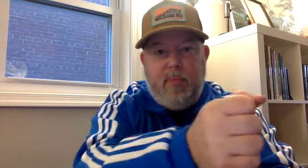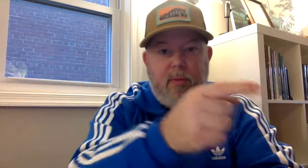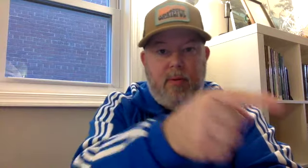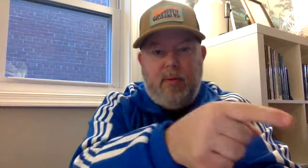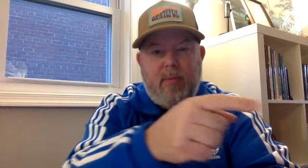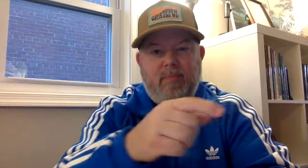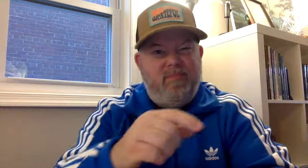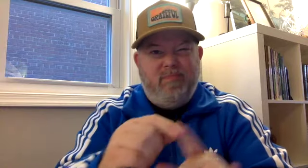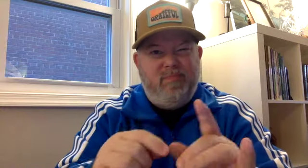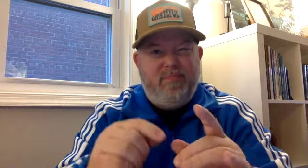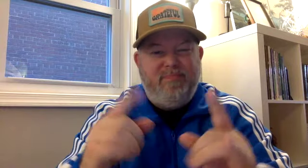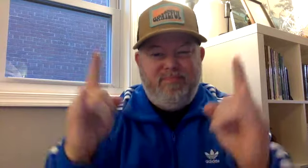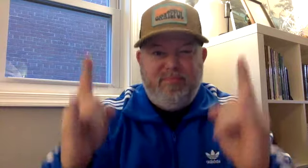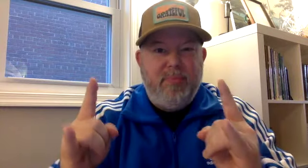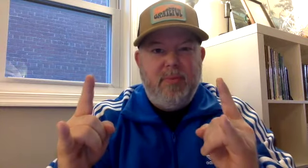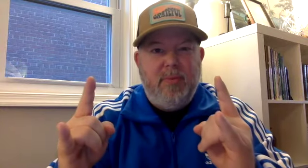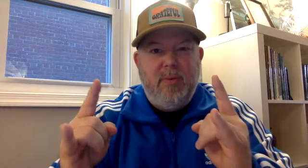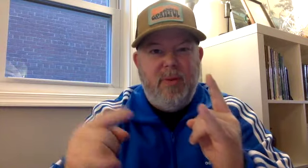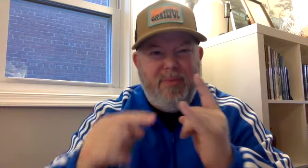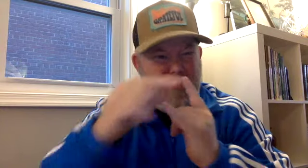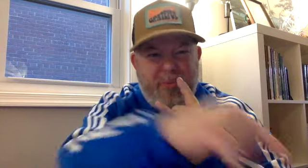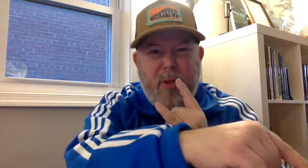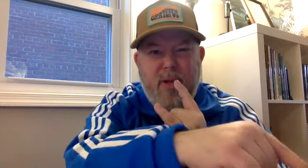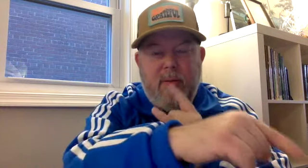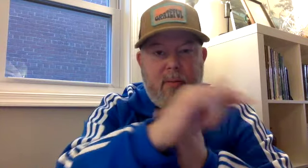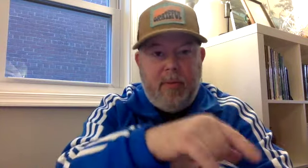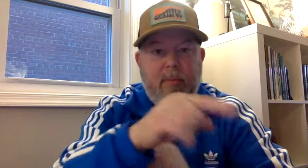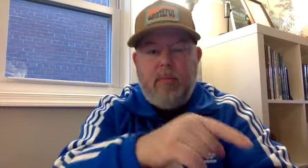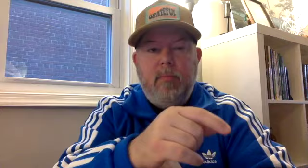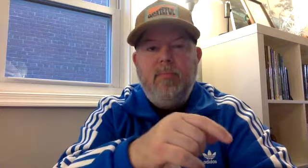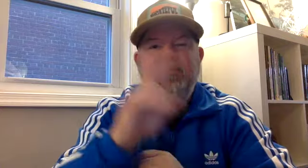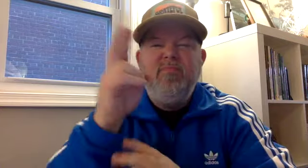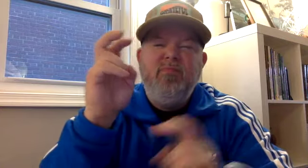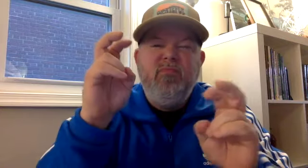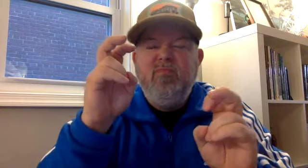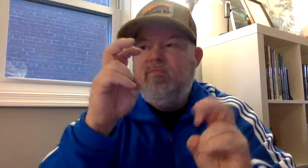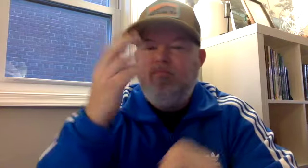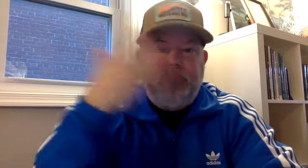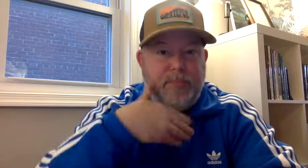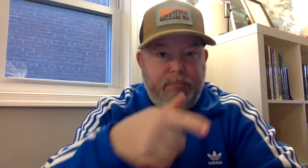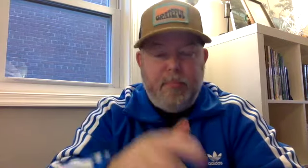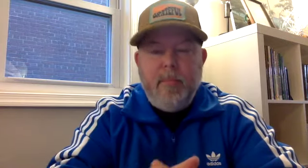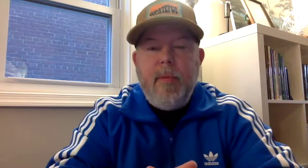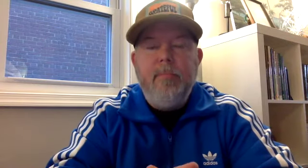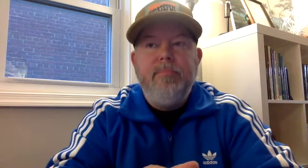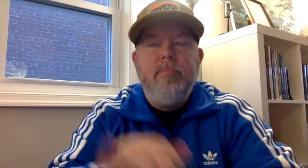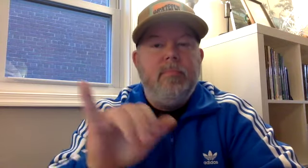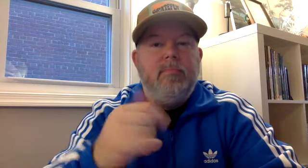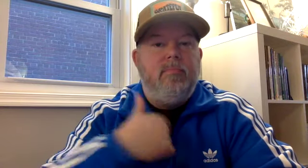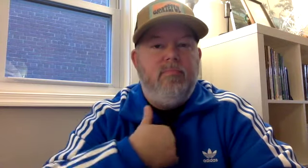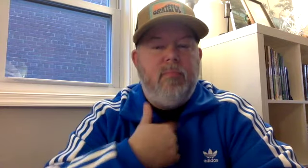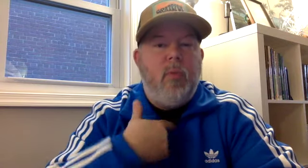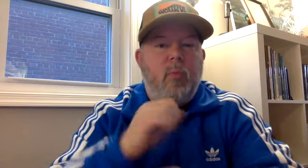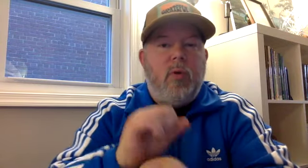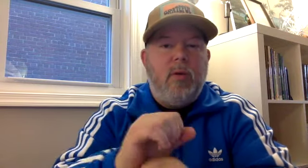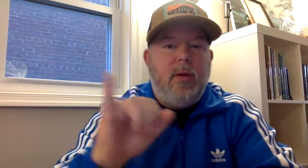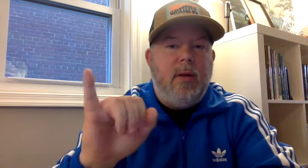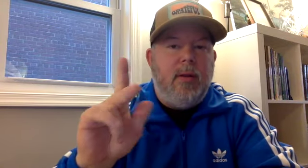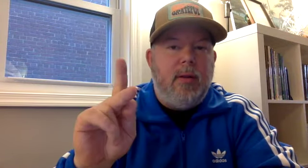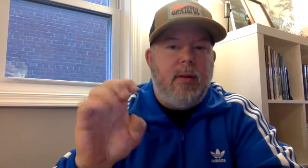we had learned, that the president was not above the law. The president would be held accountable. But just think about it, that there were,